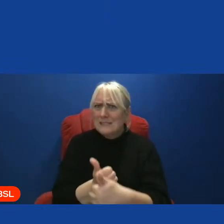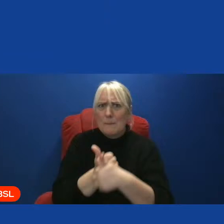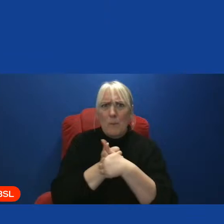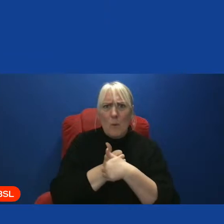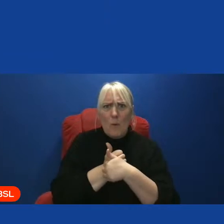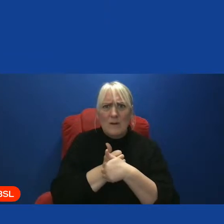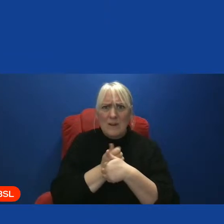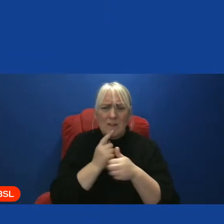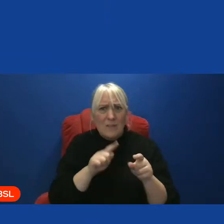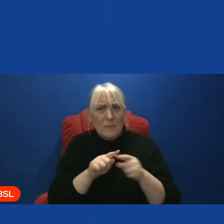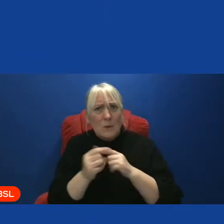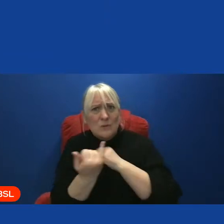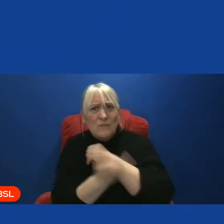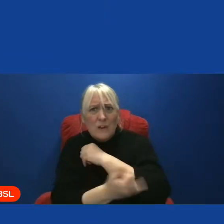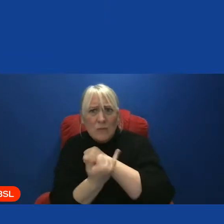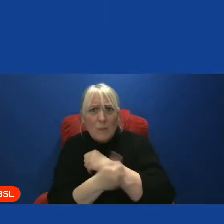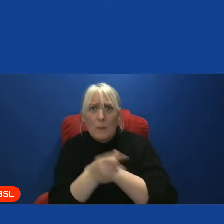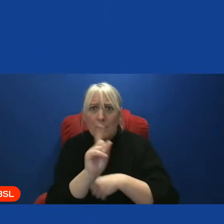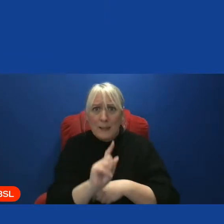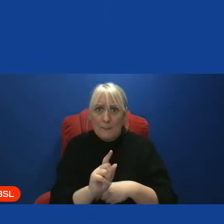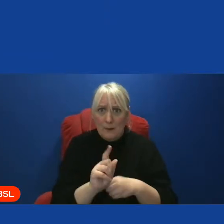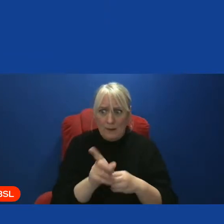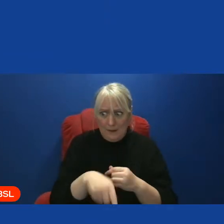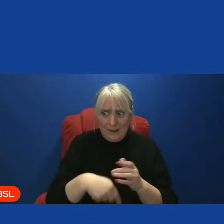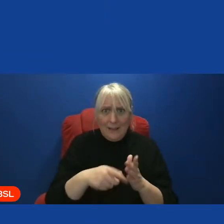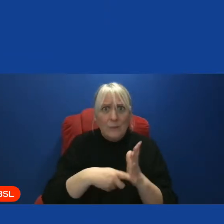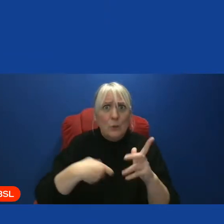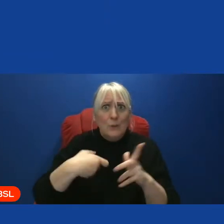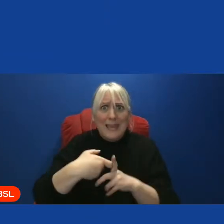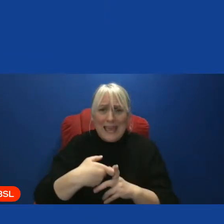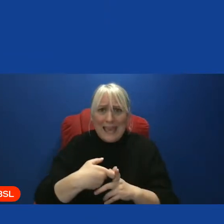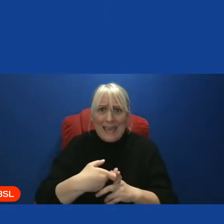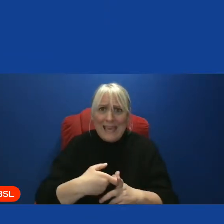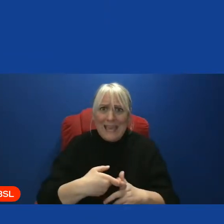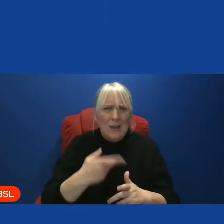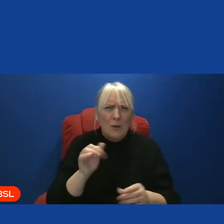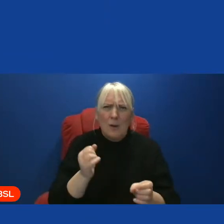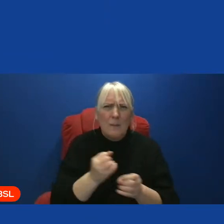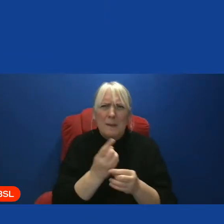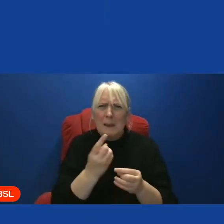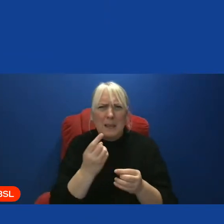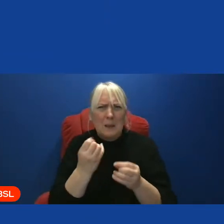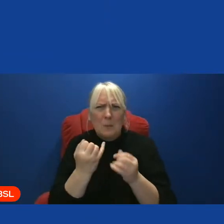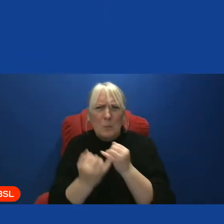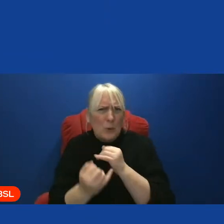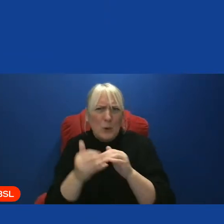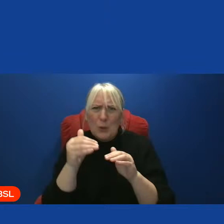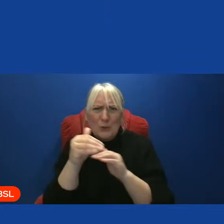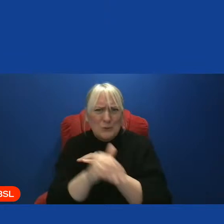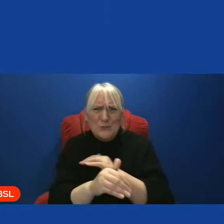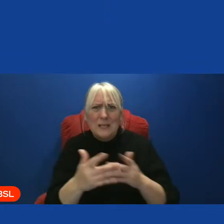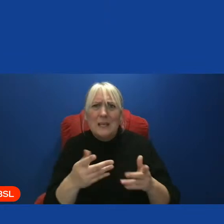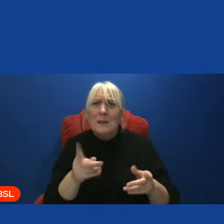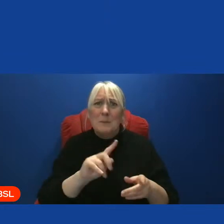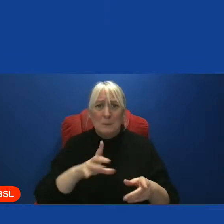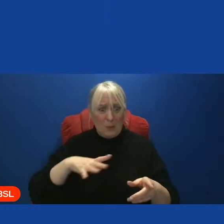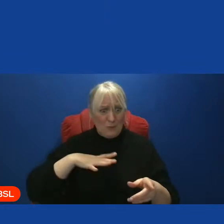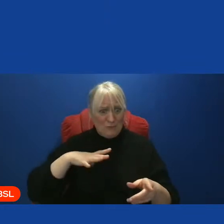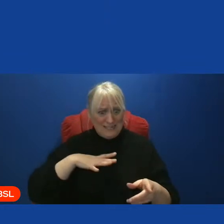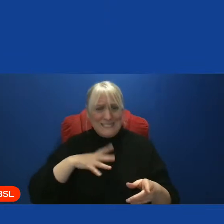for the most vulnerable in this country, not to be pulling the rug from from people that are already living in